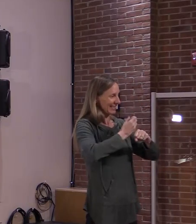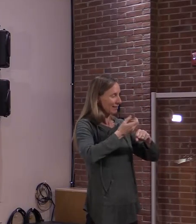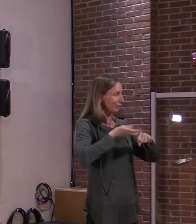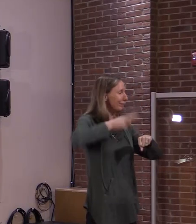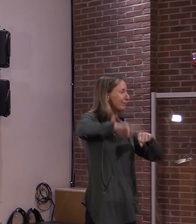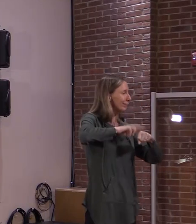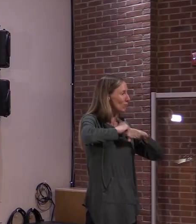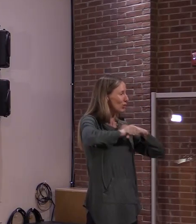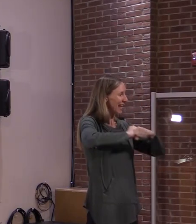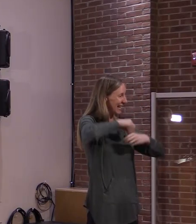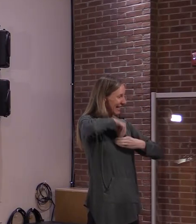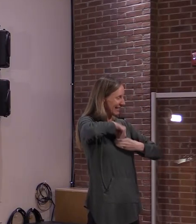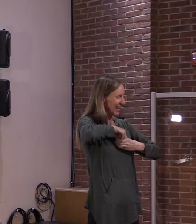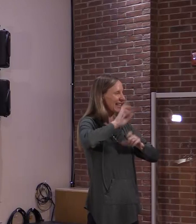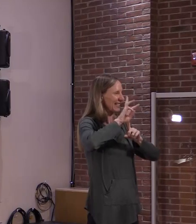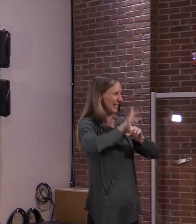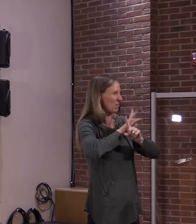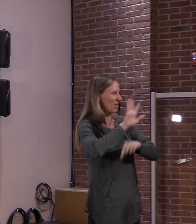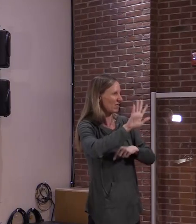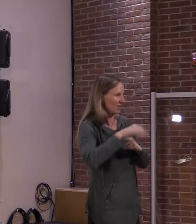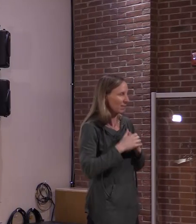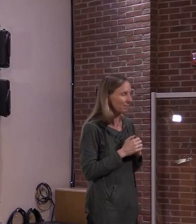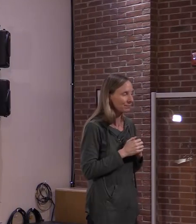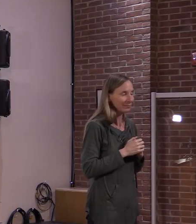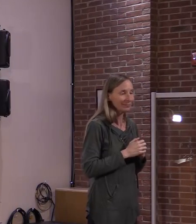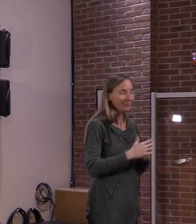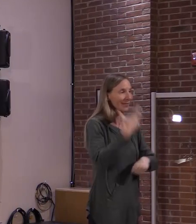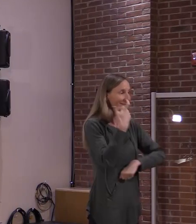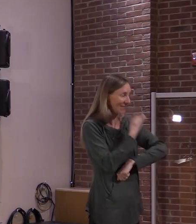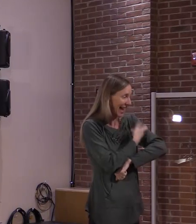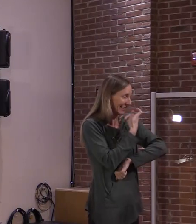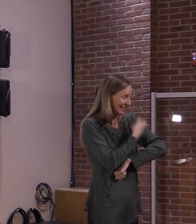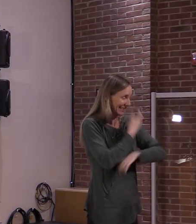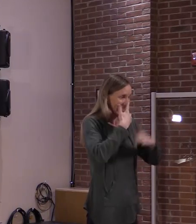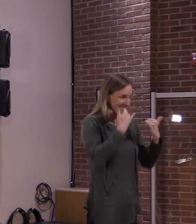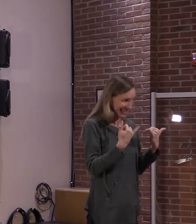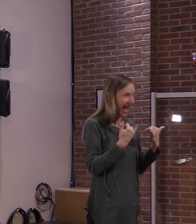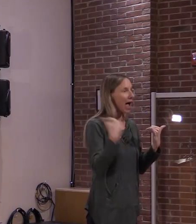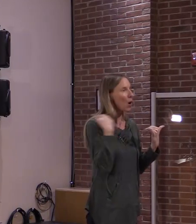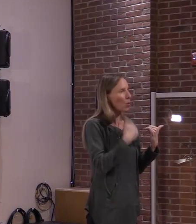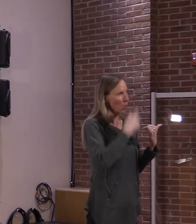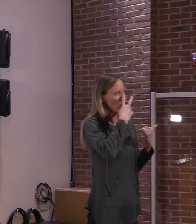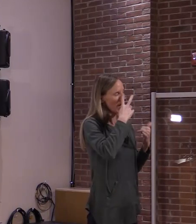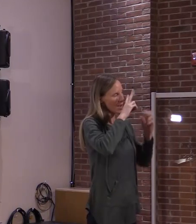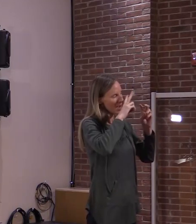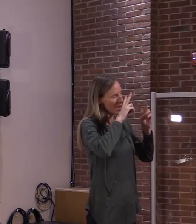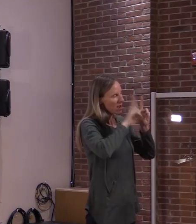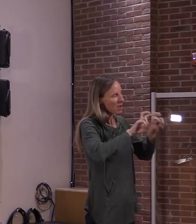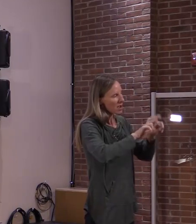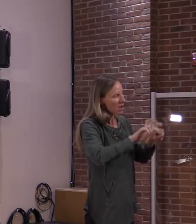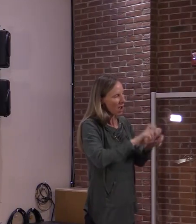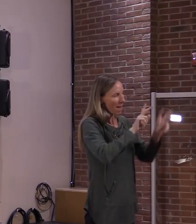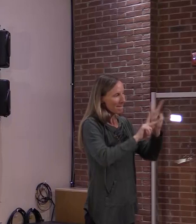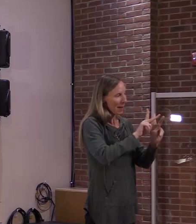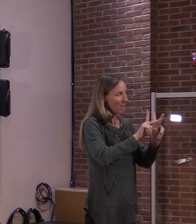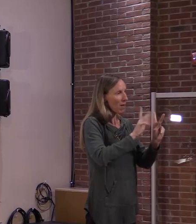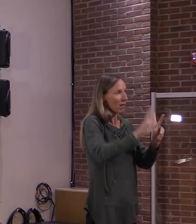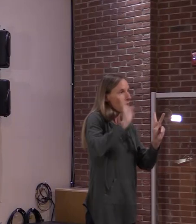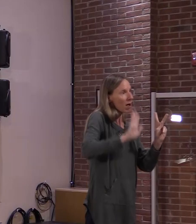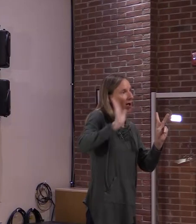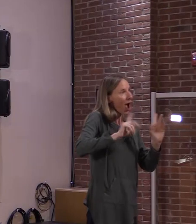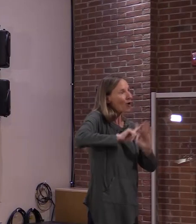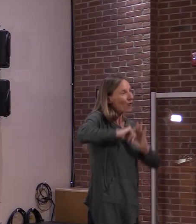to immunity from the vaccine itself, obviously now we're starting to see the impact on people who were in the